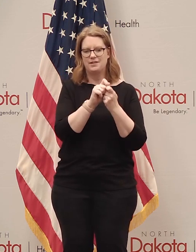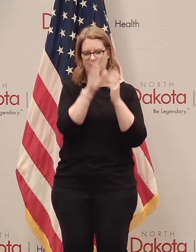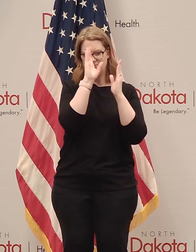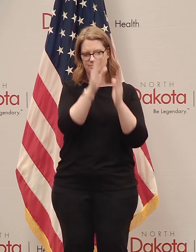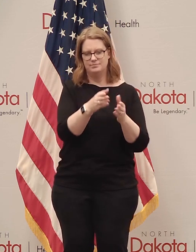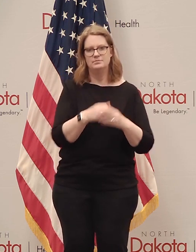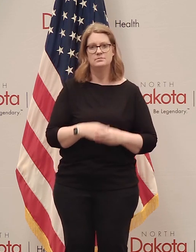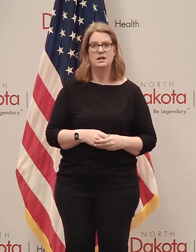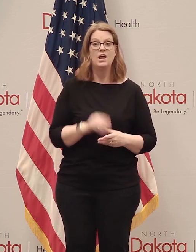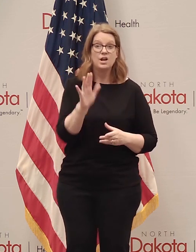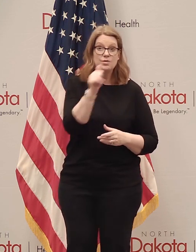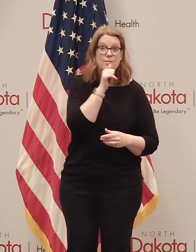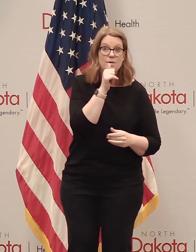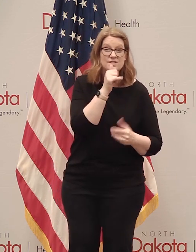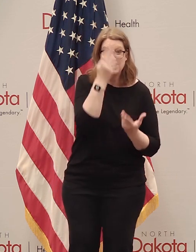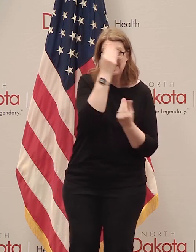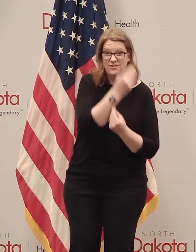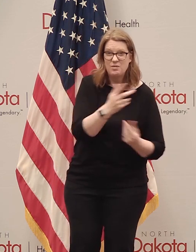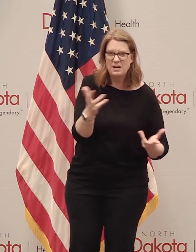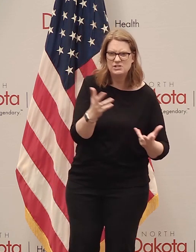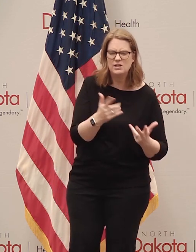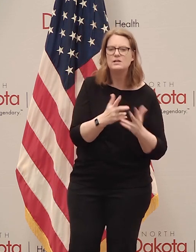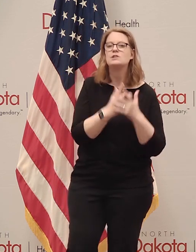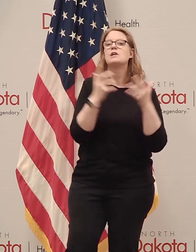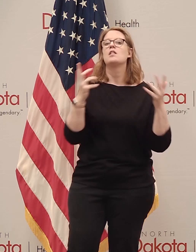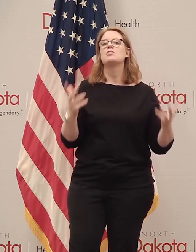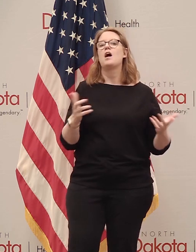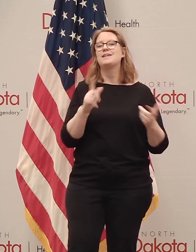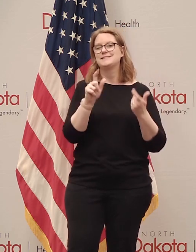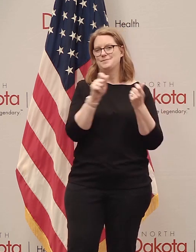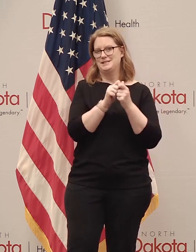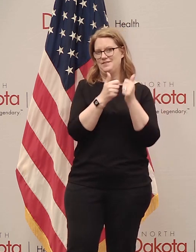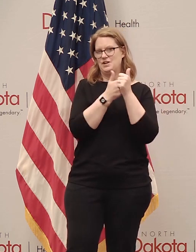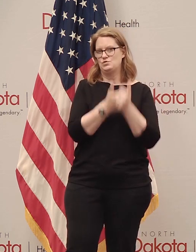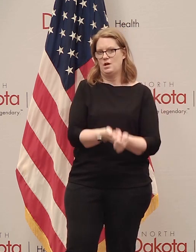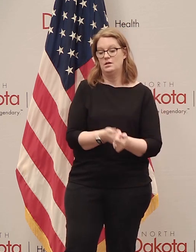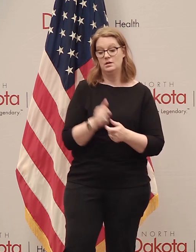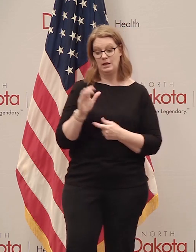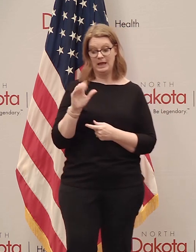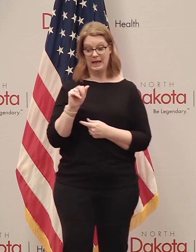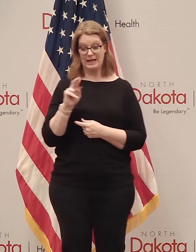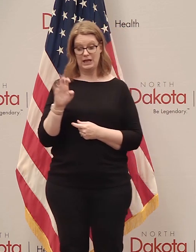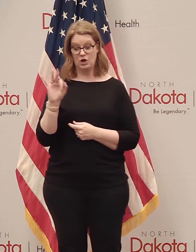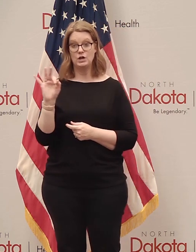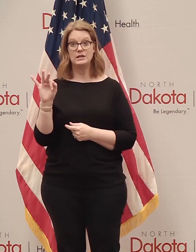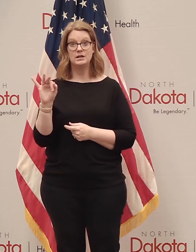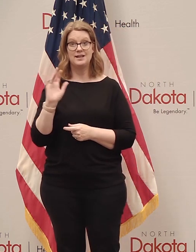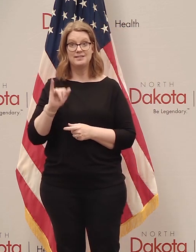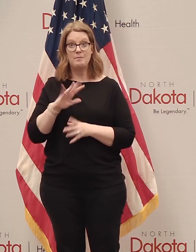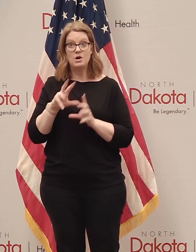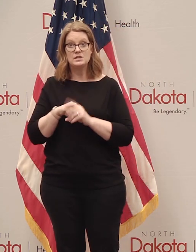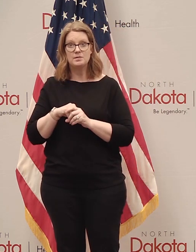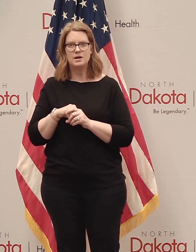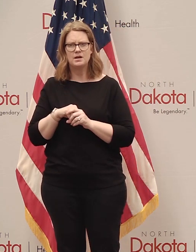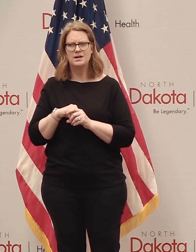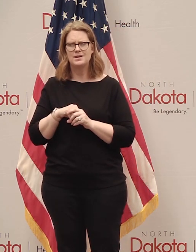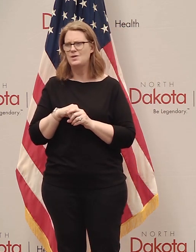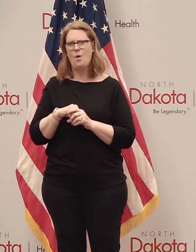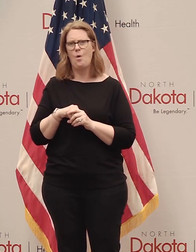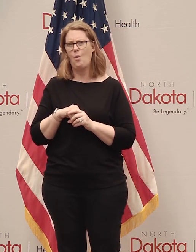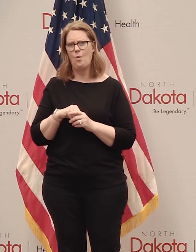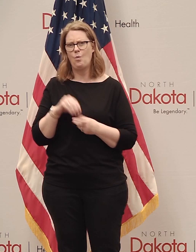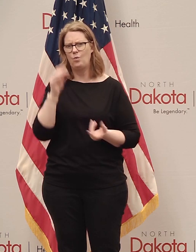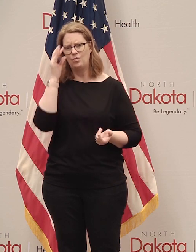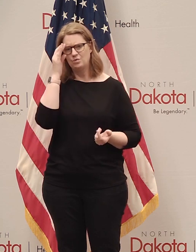tracking of your personal information that allows them to do targeted ads. Care 19 is not participating in that entire